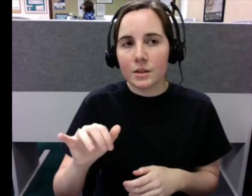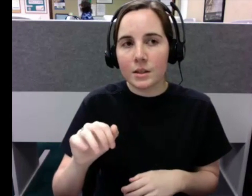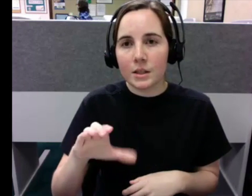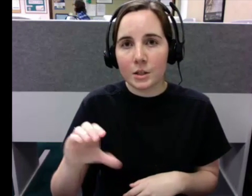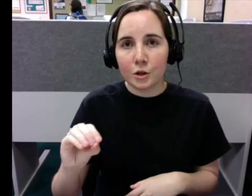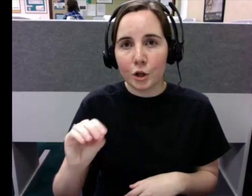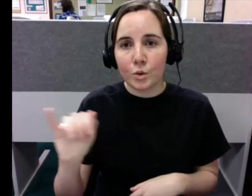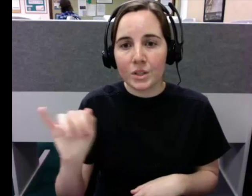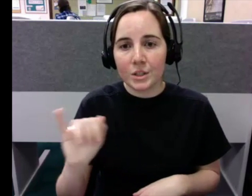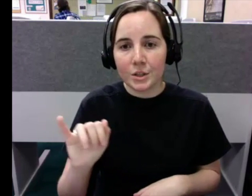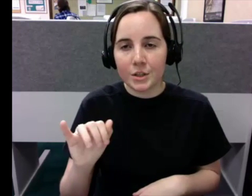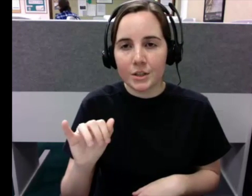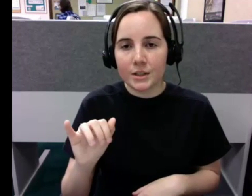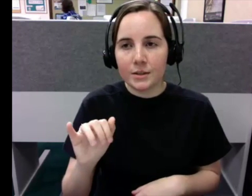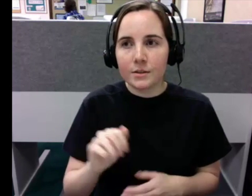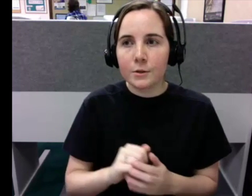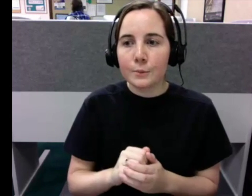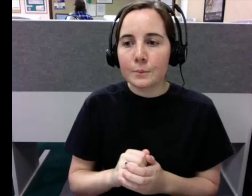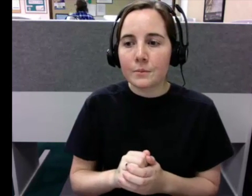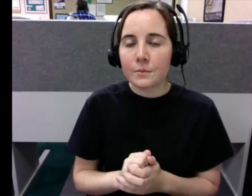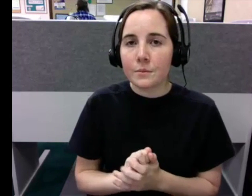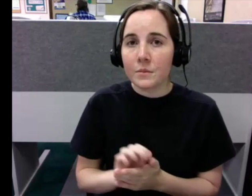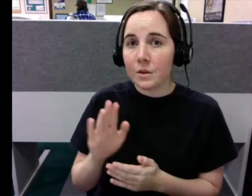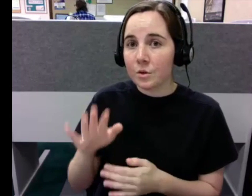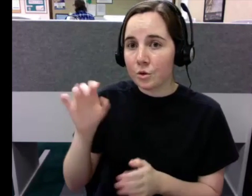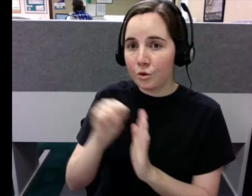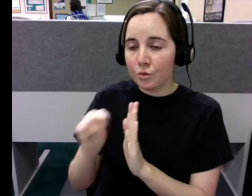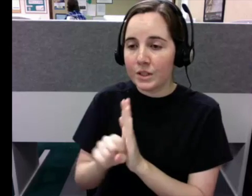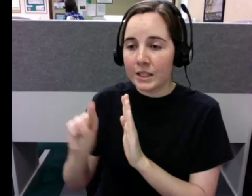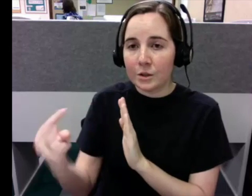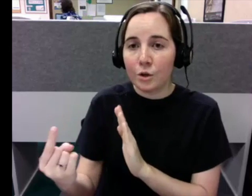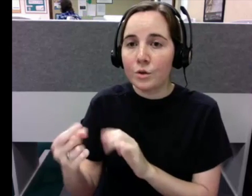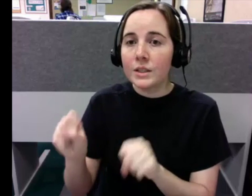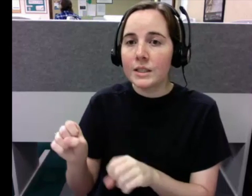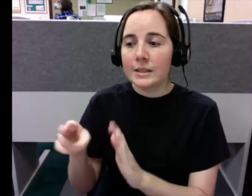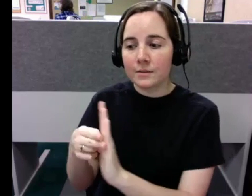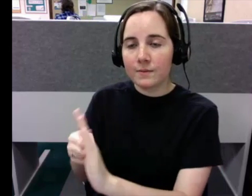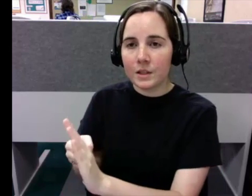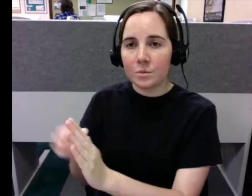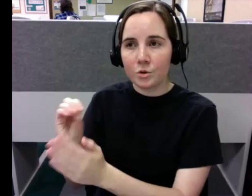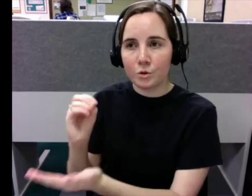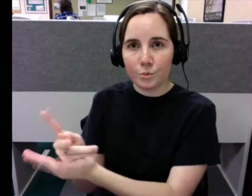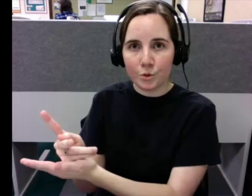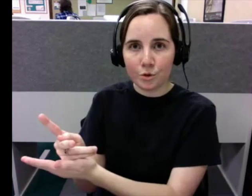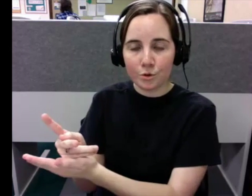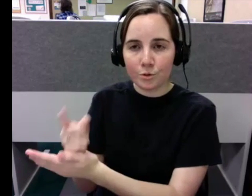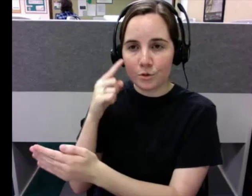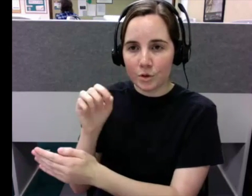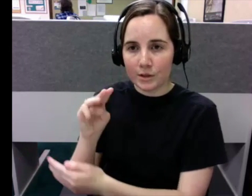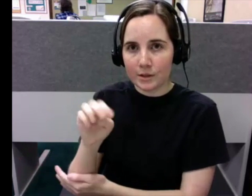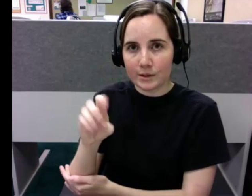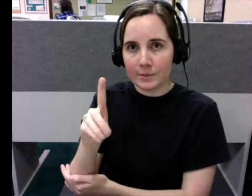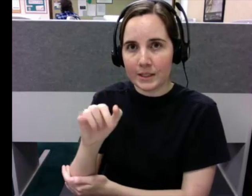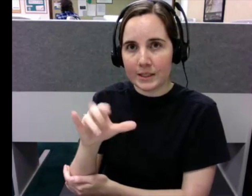Only your state can decide if you qualify. To find out if you do, contact your state or local welfare office